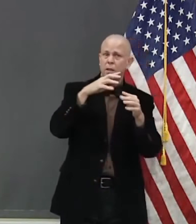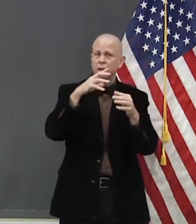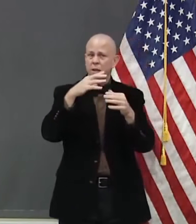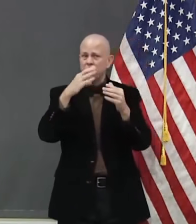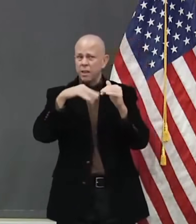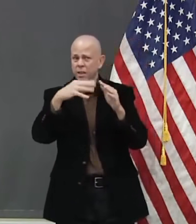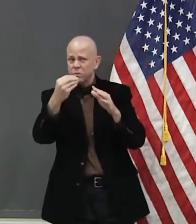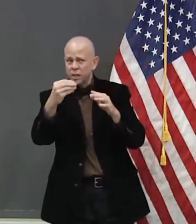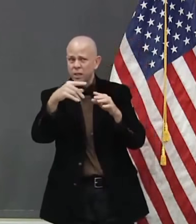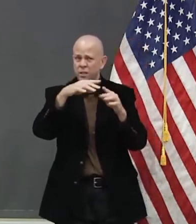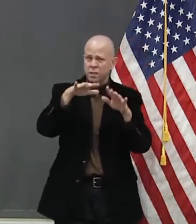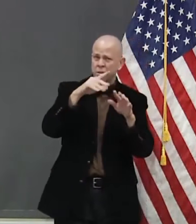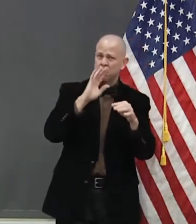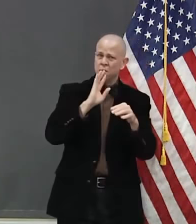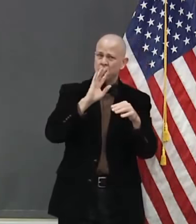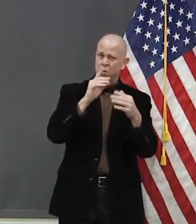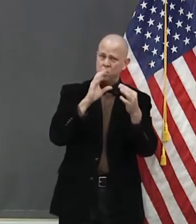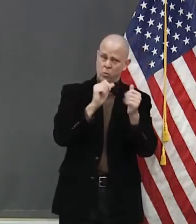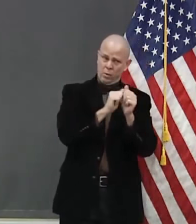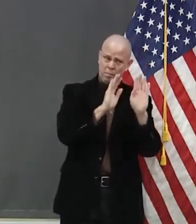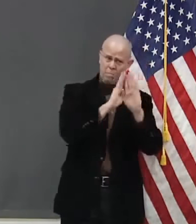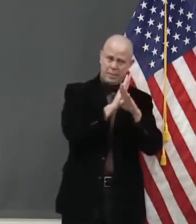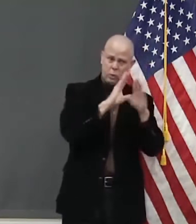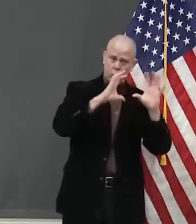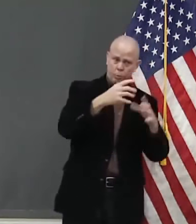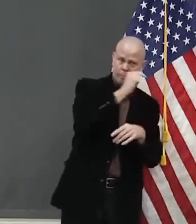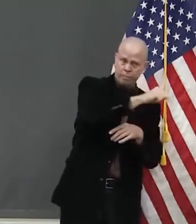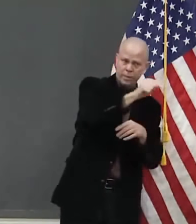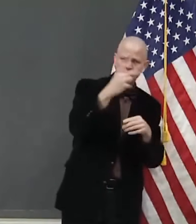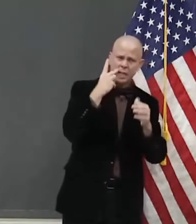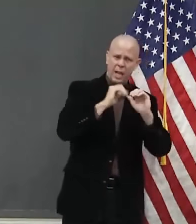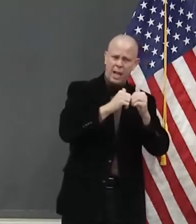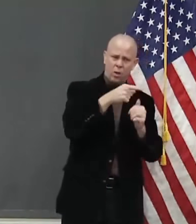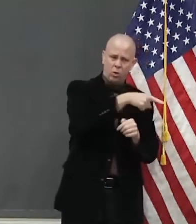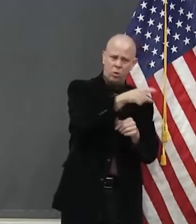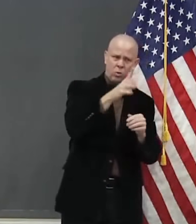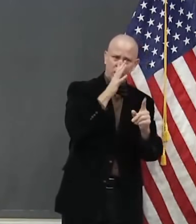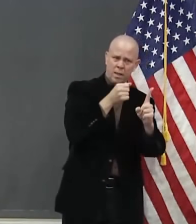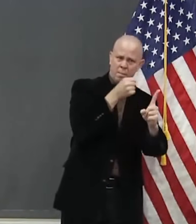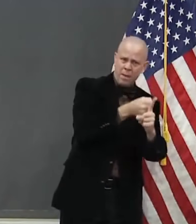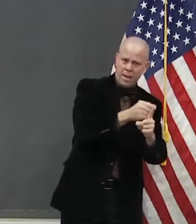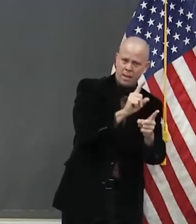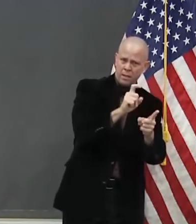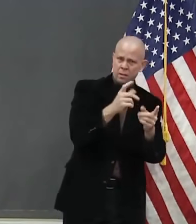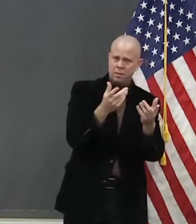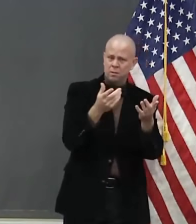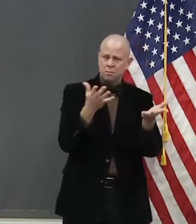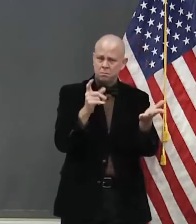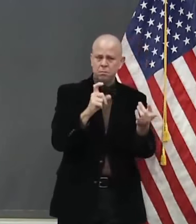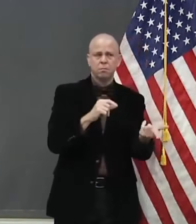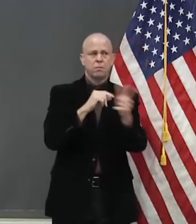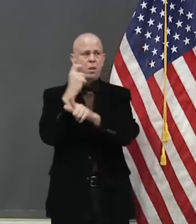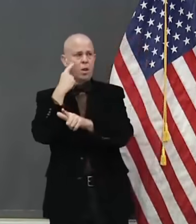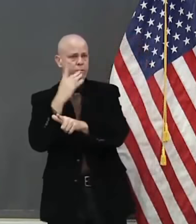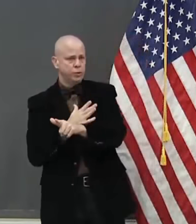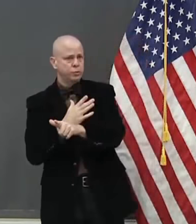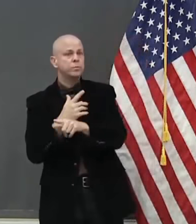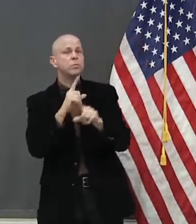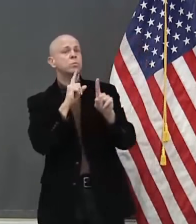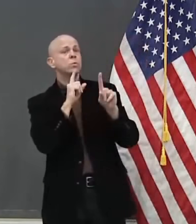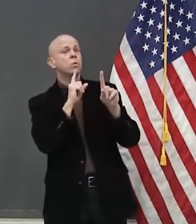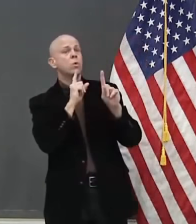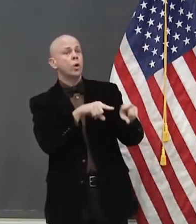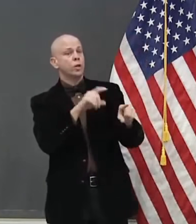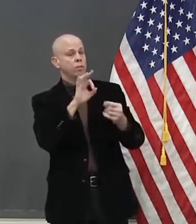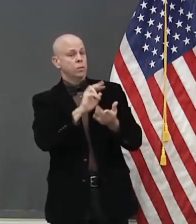new regulations are impacting them? Are they included in the discussion? So the goal of this 2-week pause is to